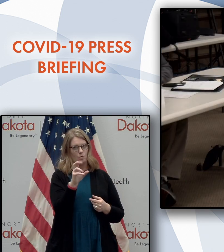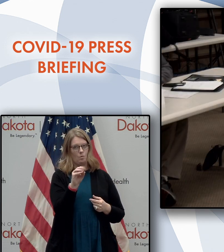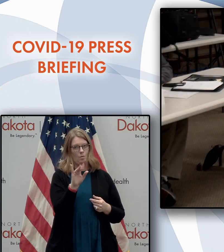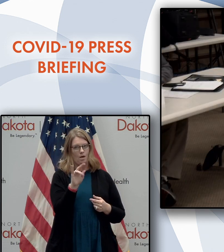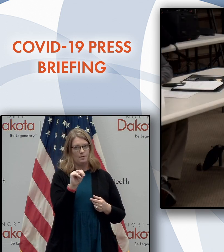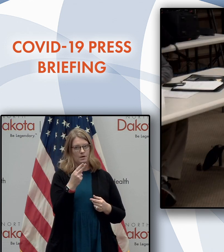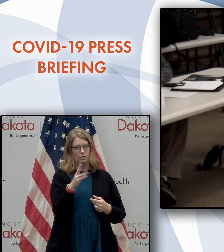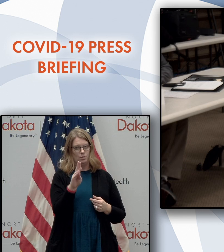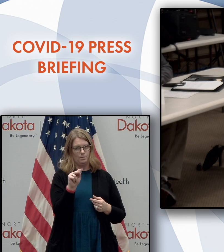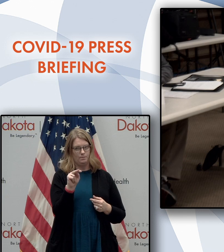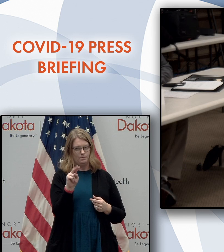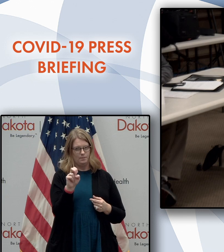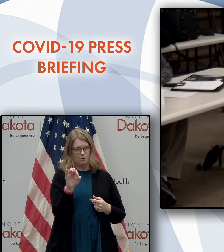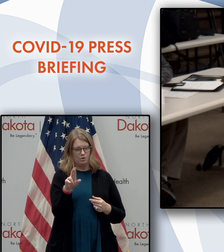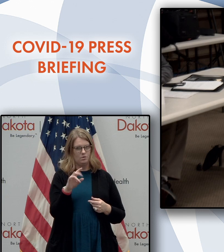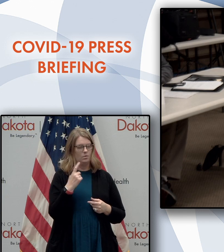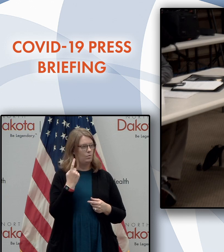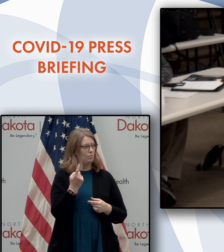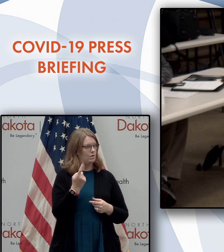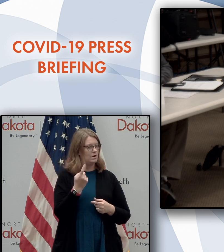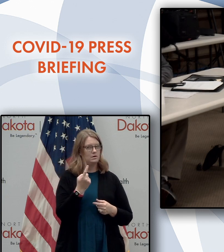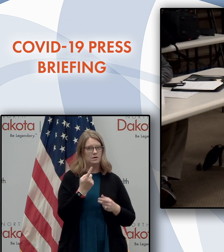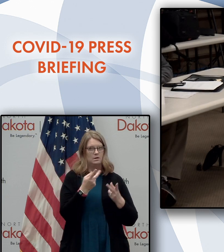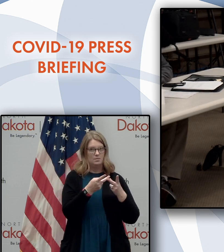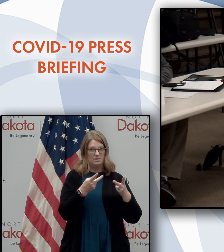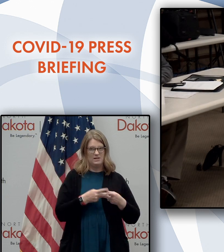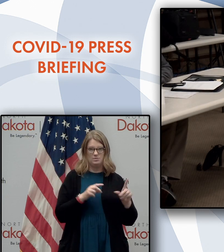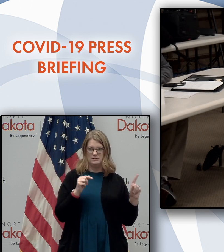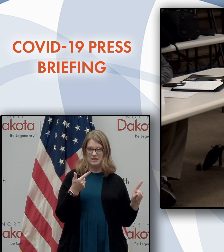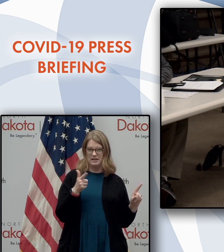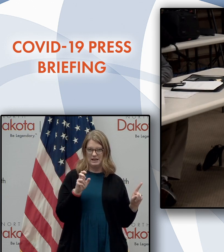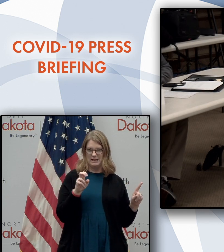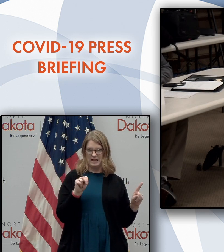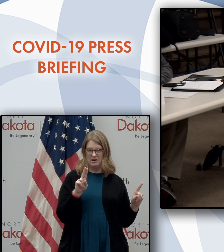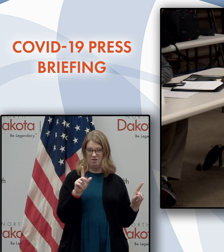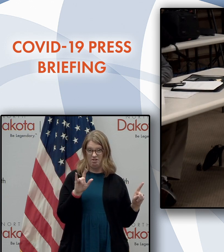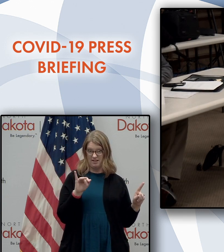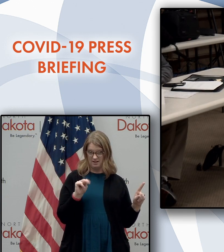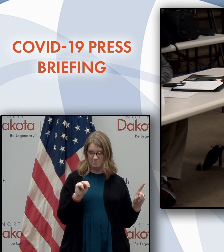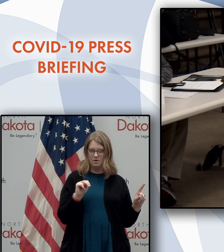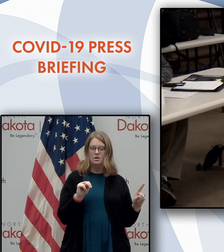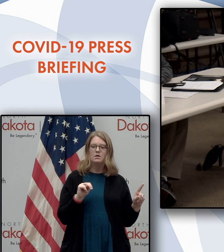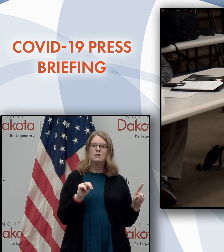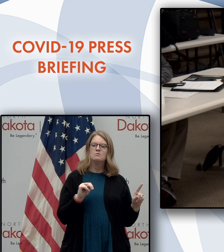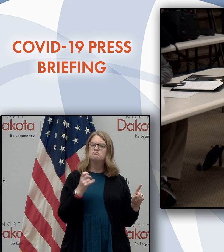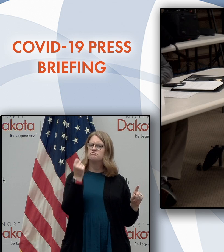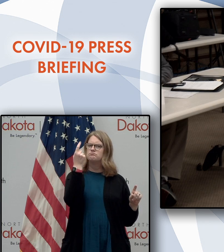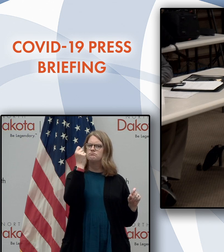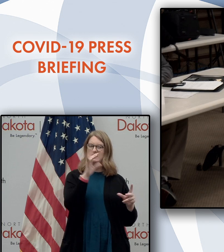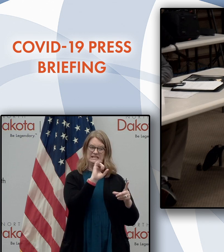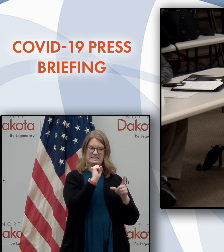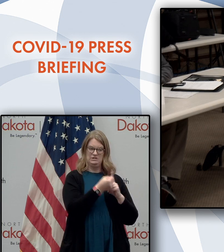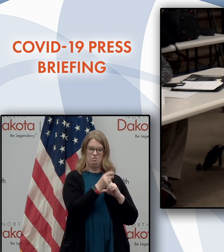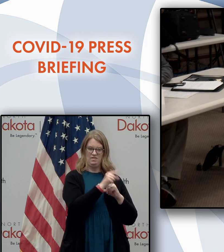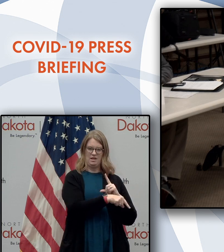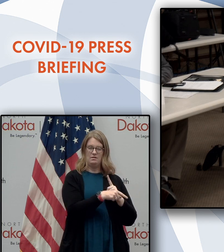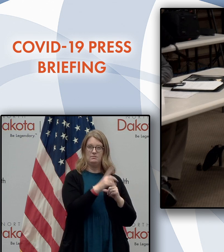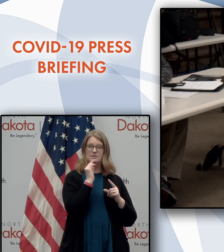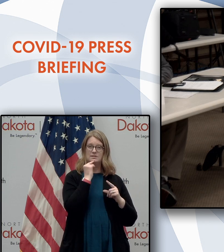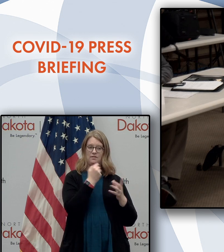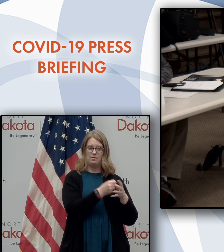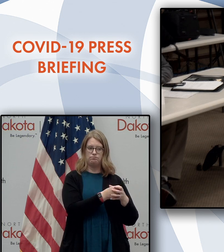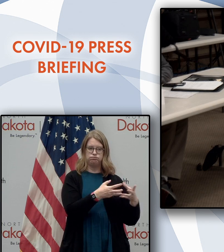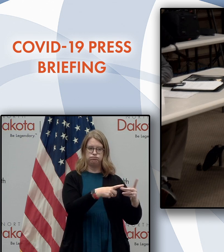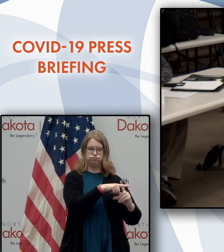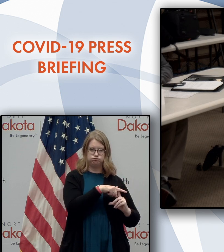One of those facilities that had a major outbreak was in Glen Ullin. I'm just wondering, in a situation like that where there's such a severe outbreak, where does the